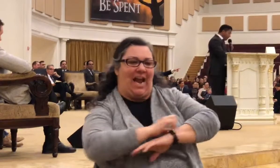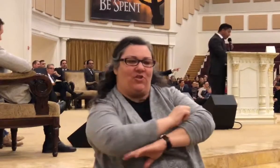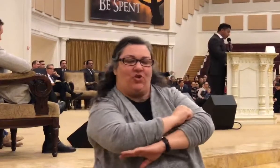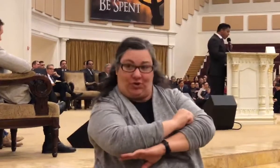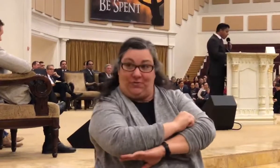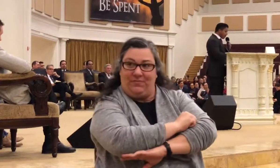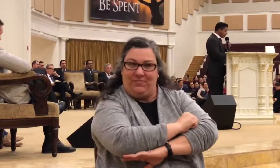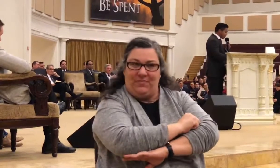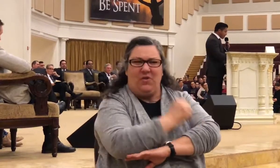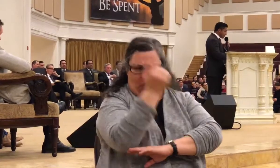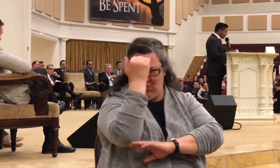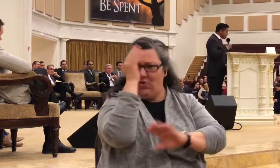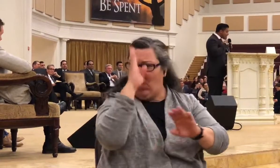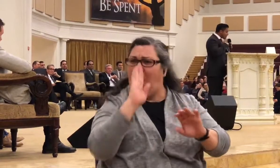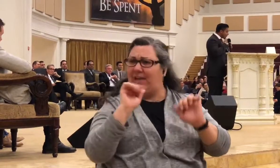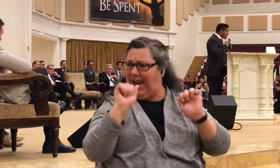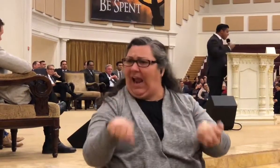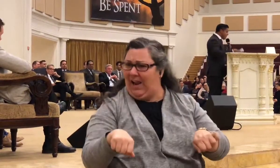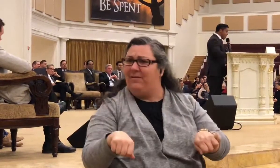Yeah. Amen. We know we can do it.